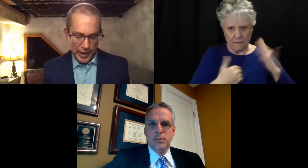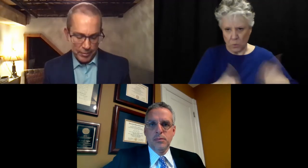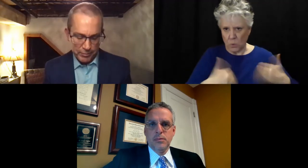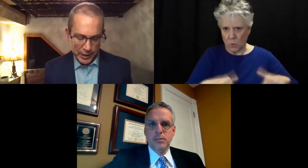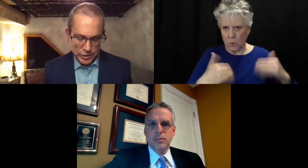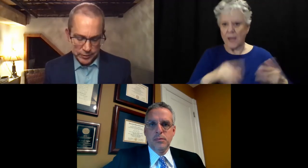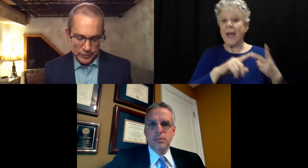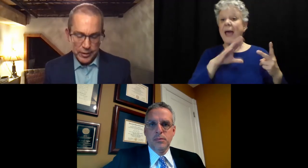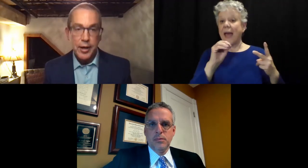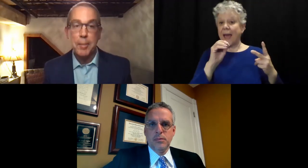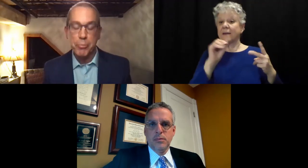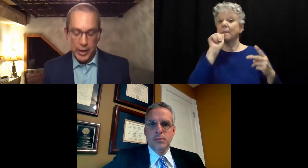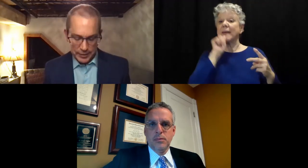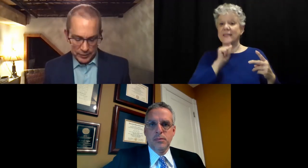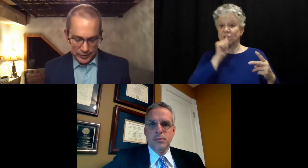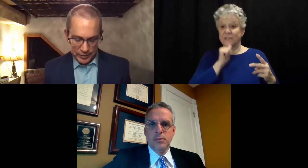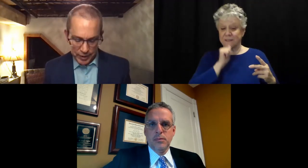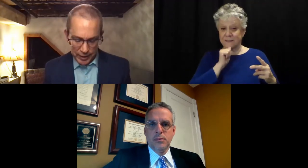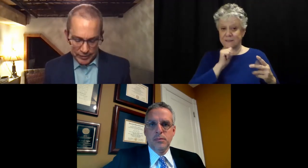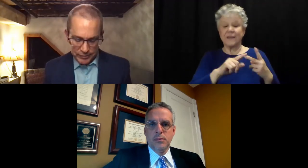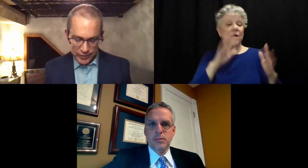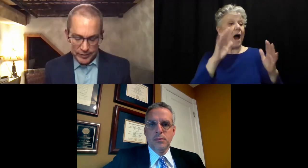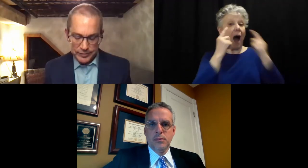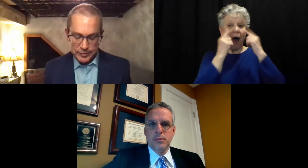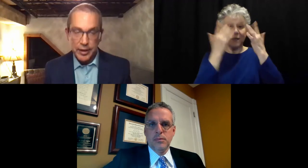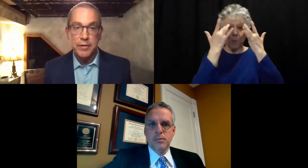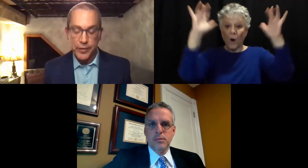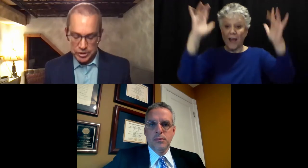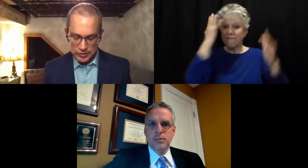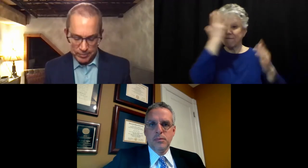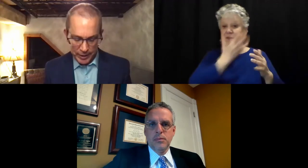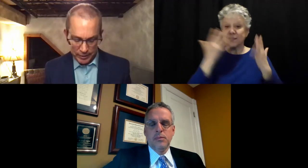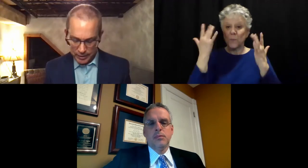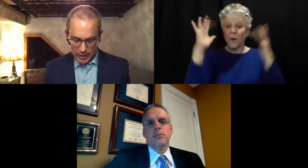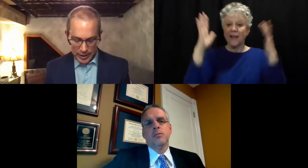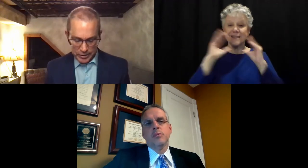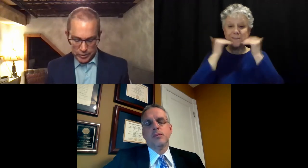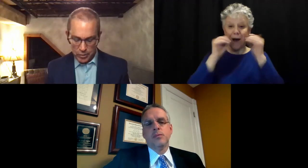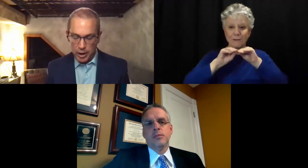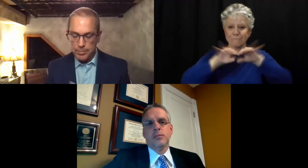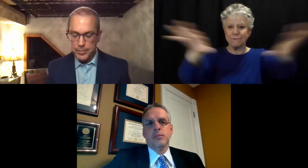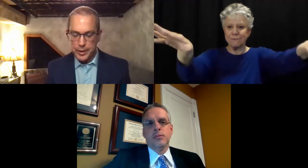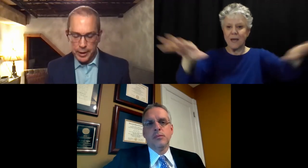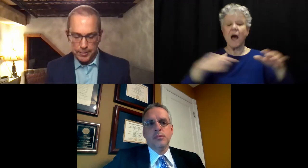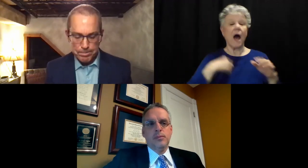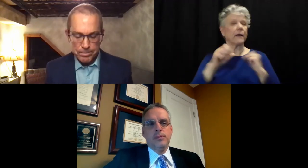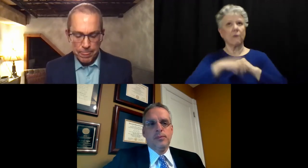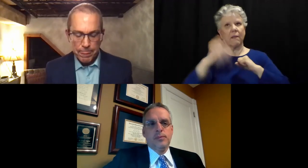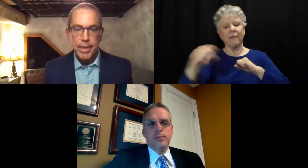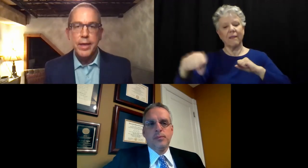remarkable habit of patience, a brightness in his eyes and face, an infectious smile. I could go on and